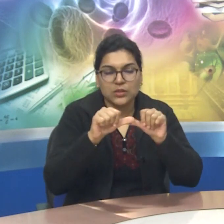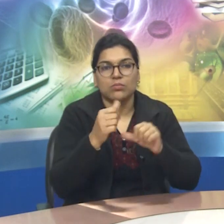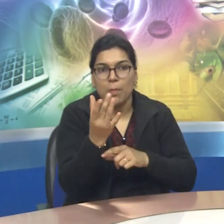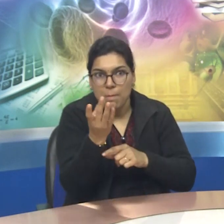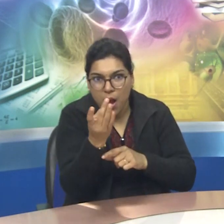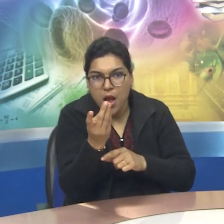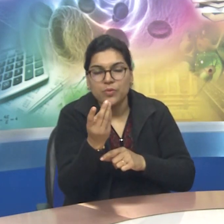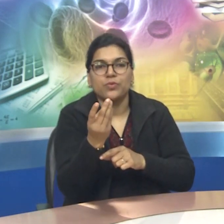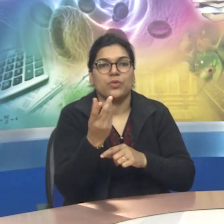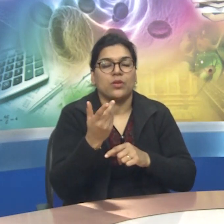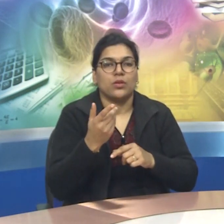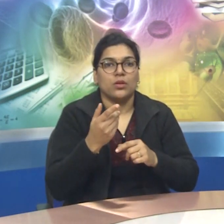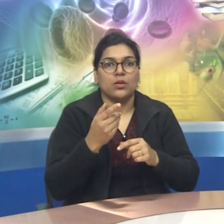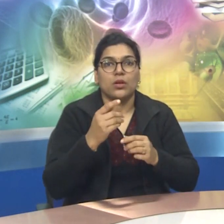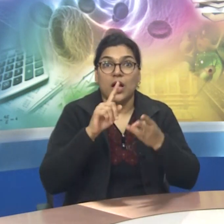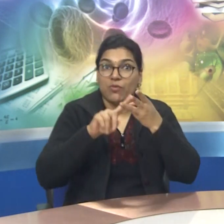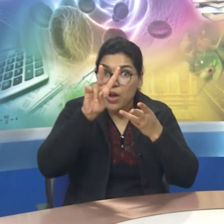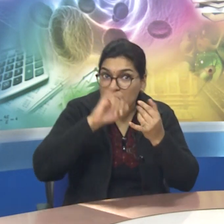the books on the same subject arranged